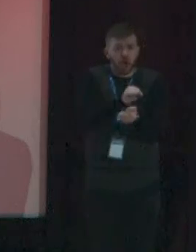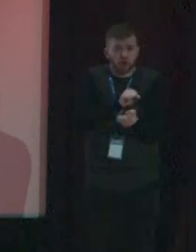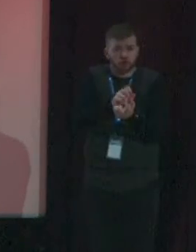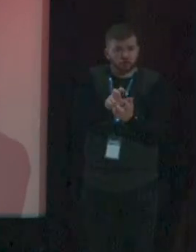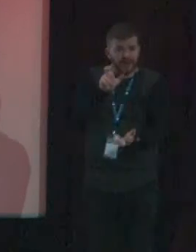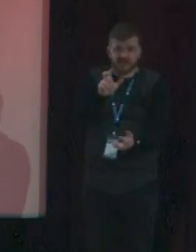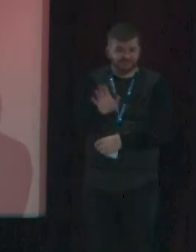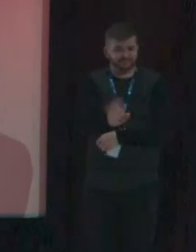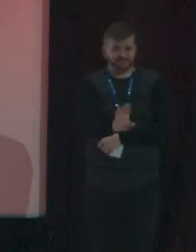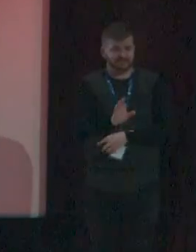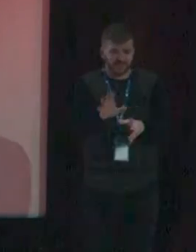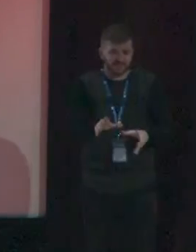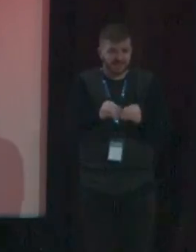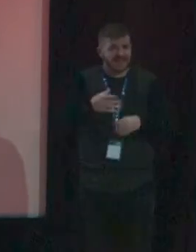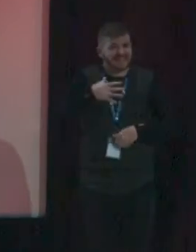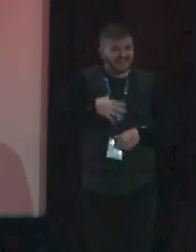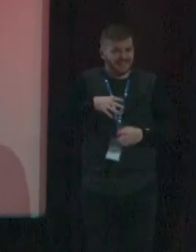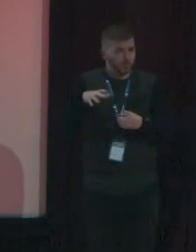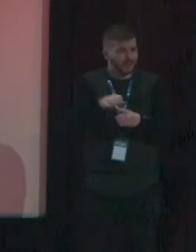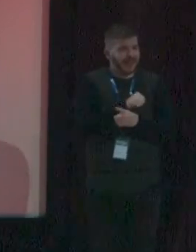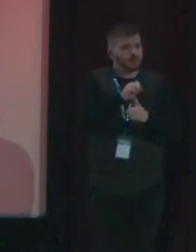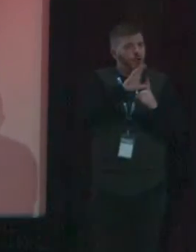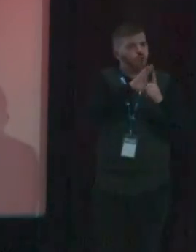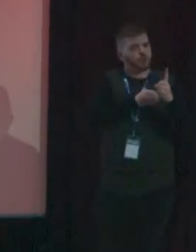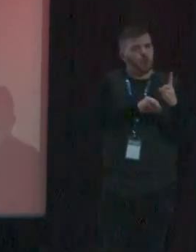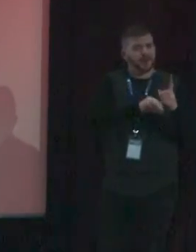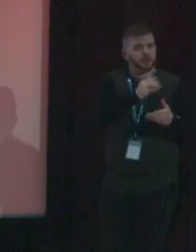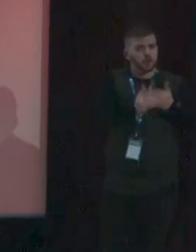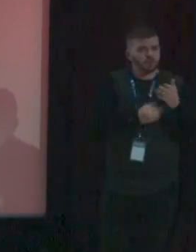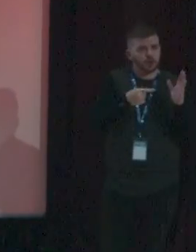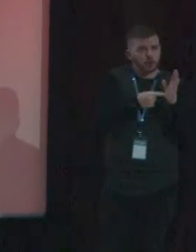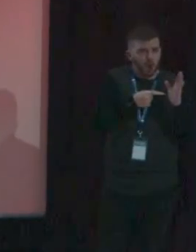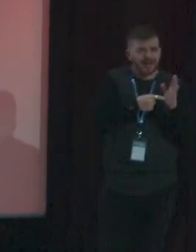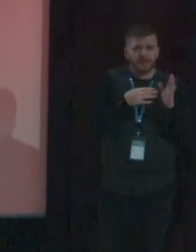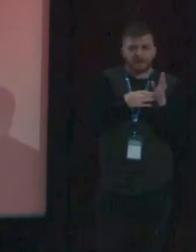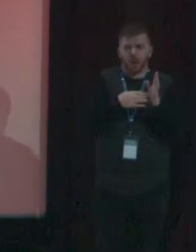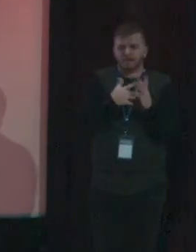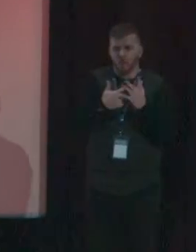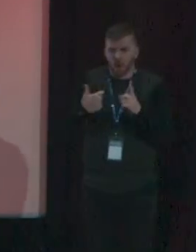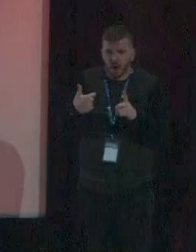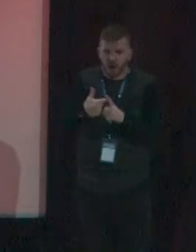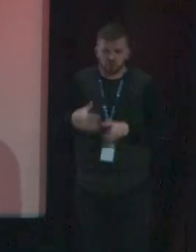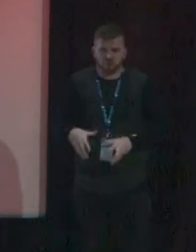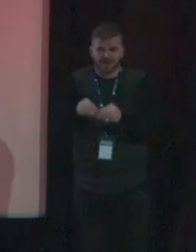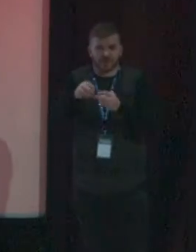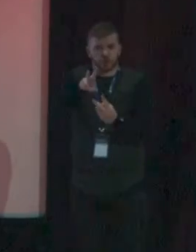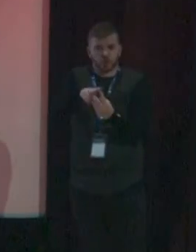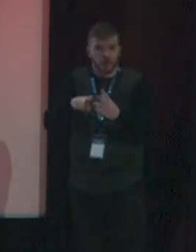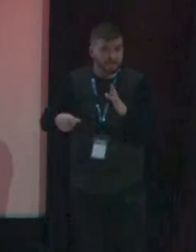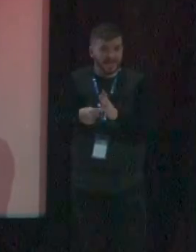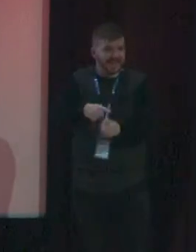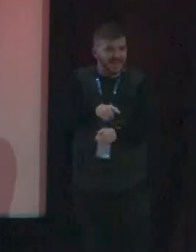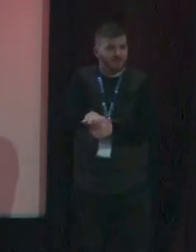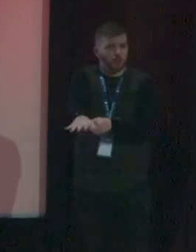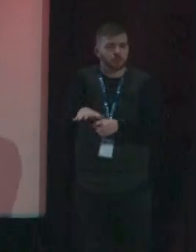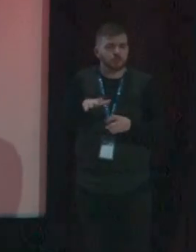out of the need to find a way to take the kind of heroic stories that Tolkien and Michael Moorcock were creating, and these were two of the main influences that fed